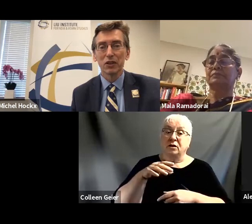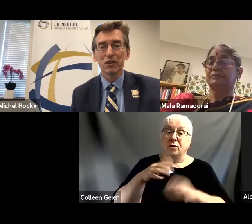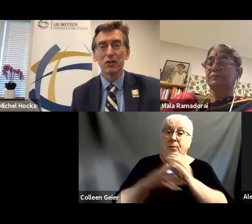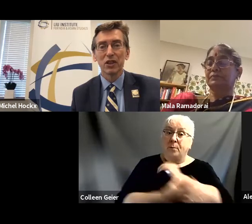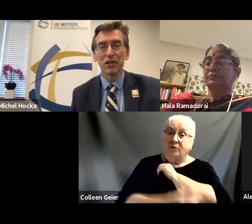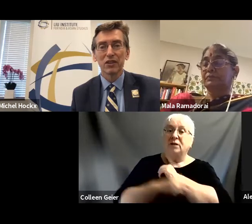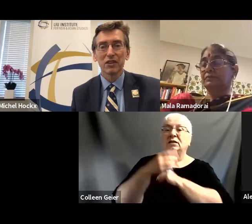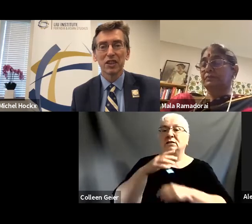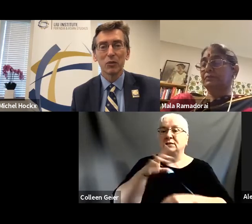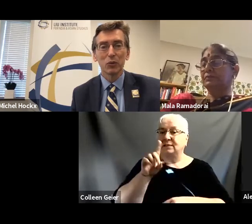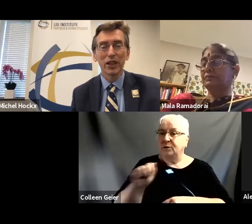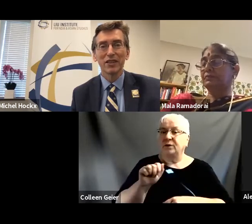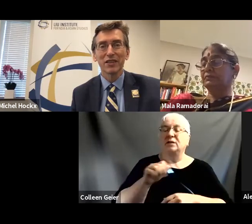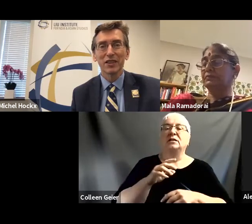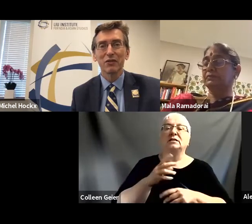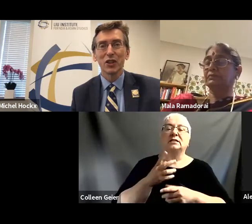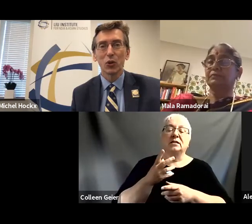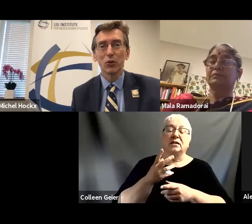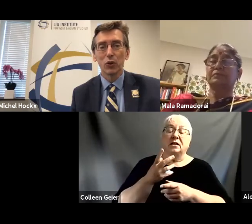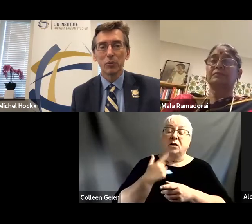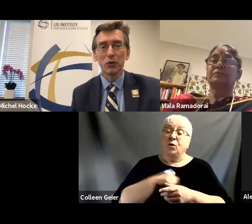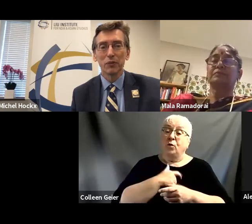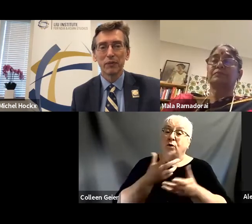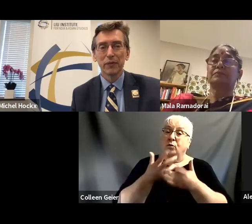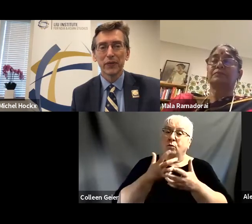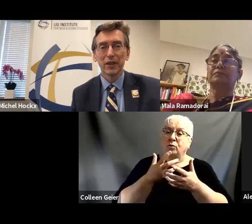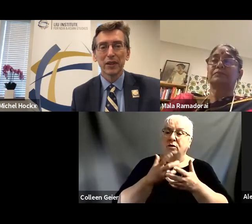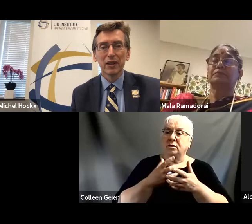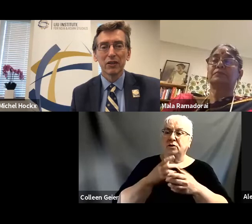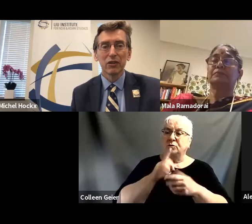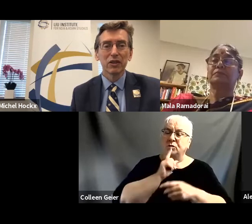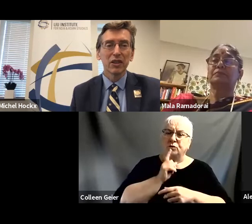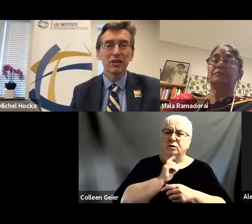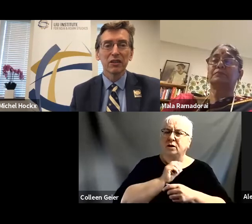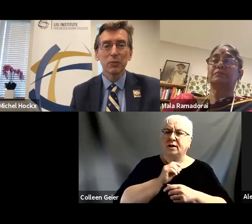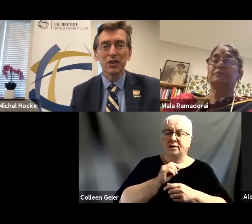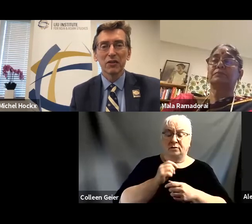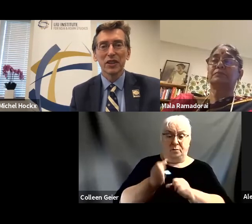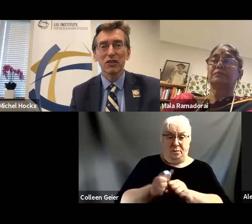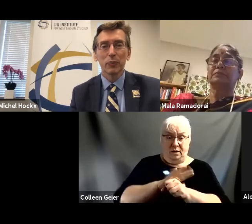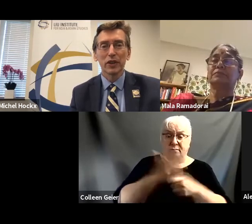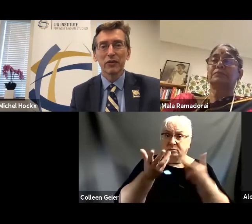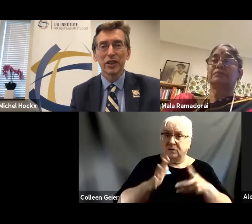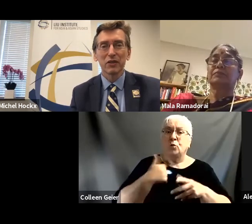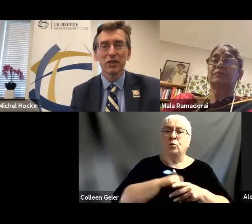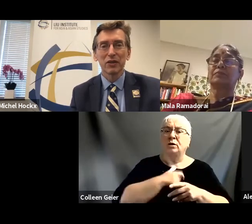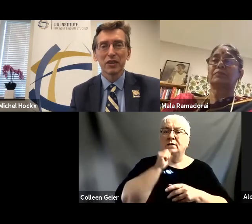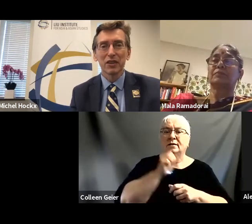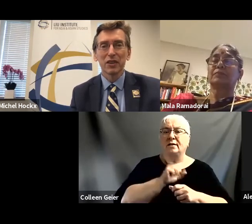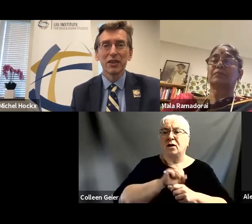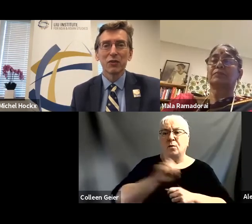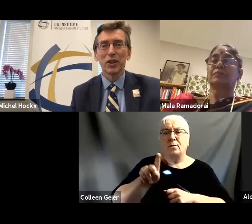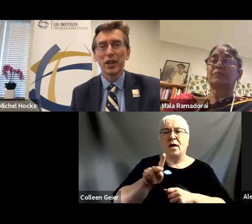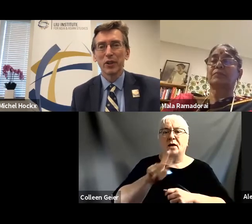the return to the unsustainable practices of the old normal. To discuss the specific topic of